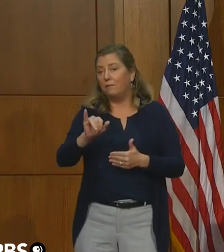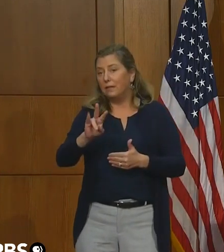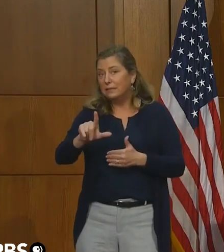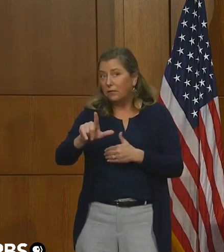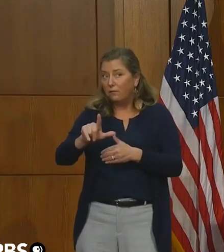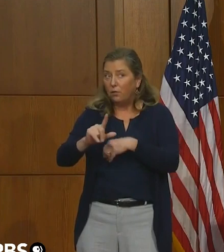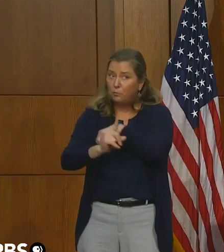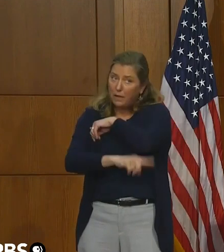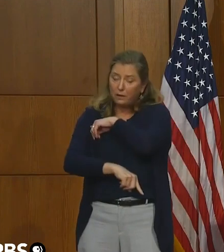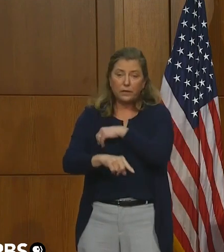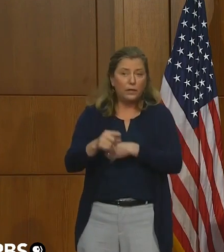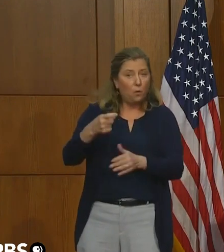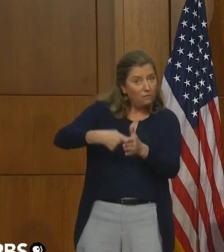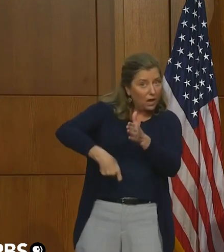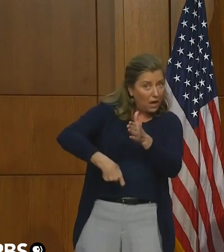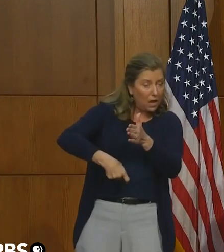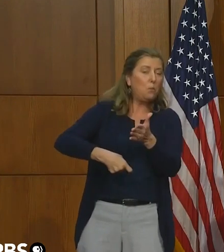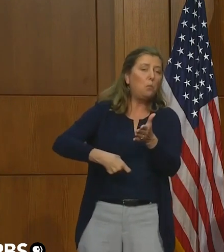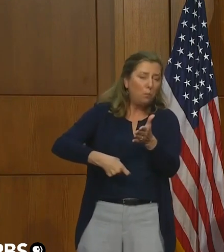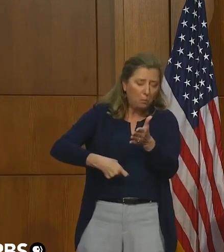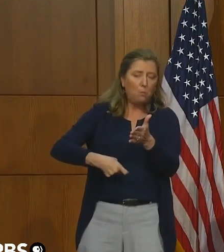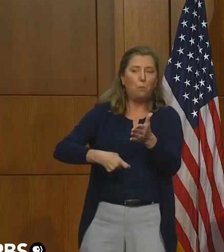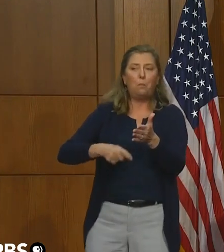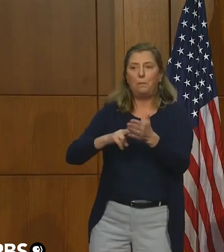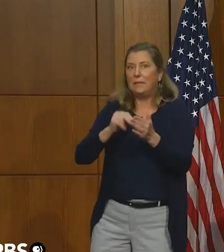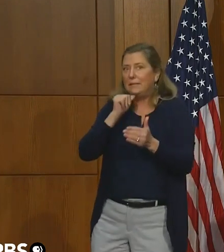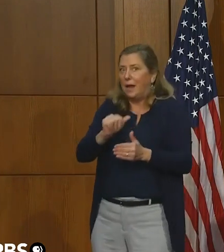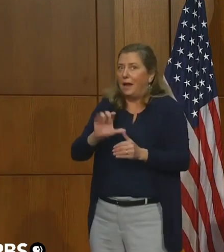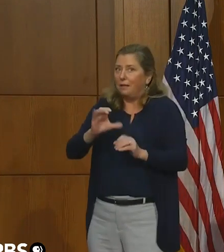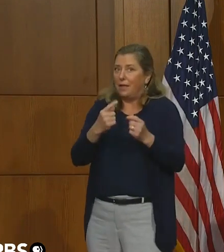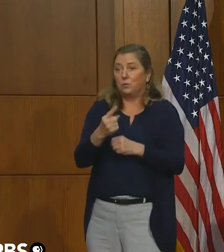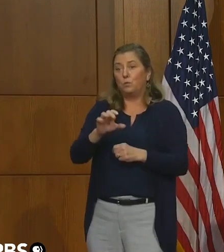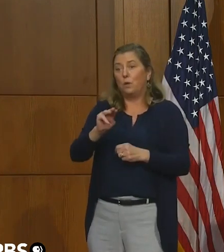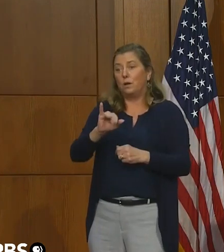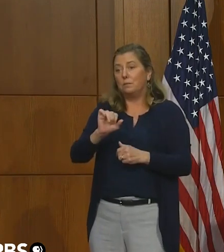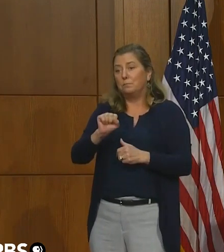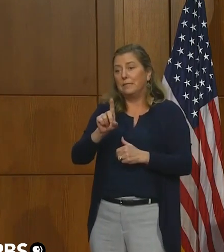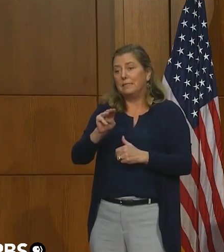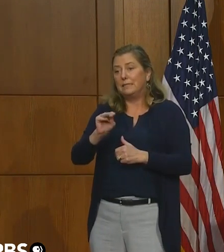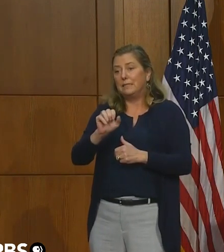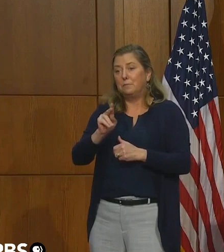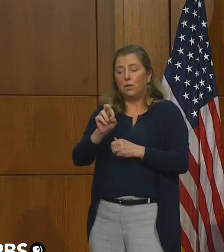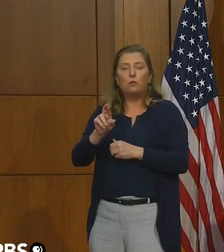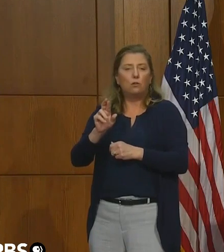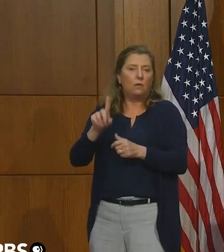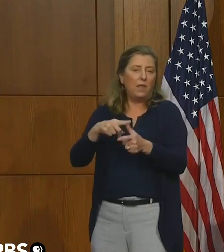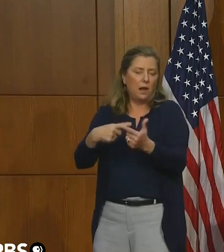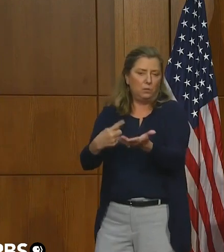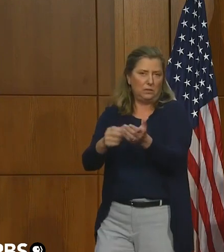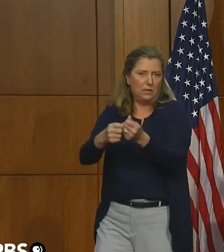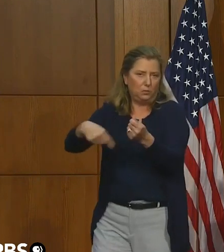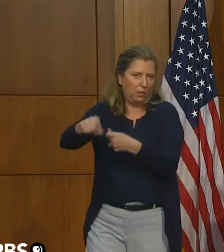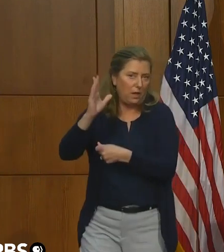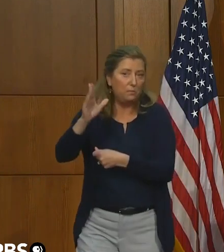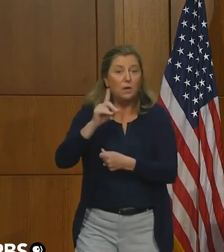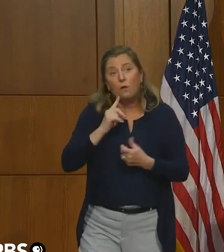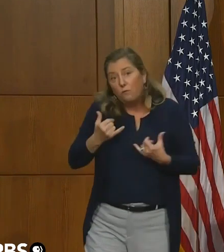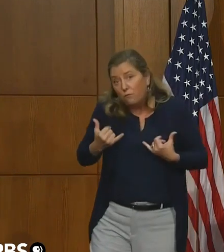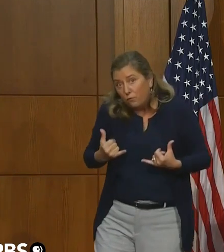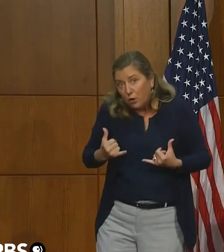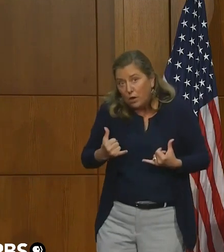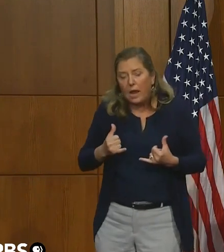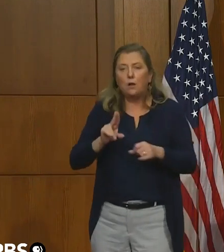a civil fine, for example, that gets us away from a class one misdemeanor, then we'll have that discussion. But at this time, we're going to enforce